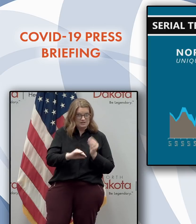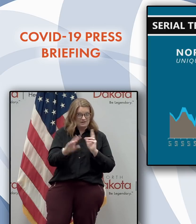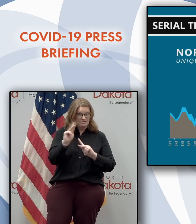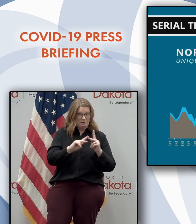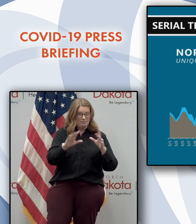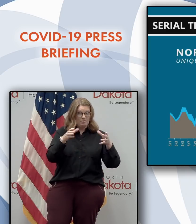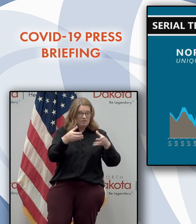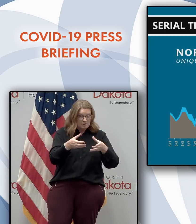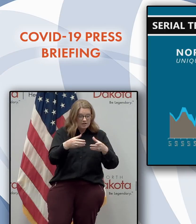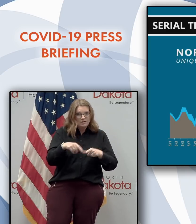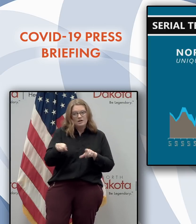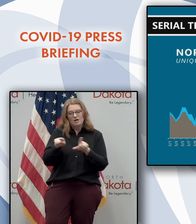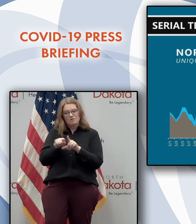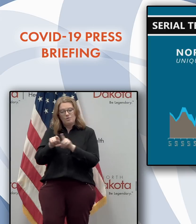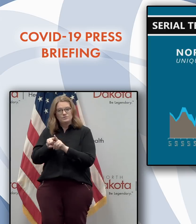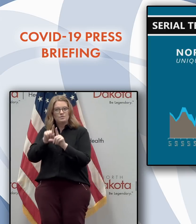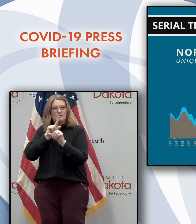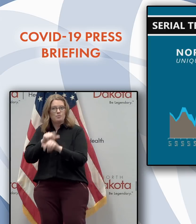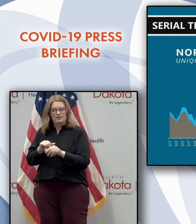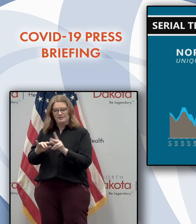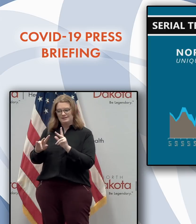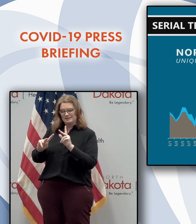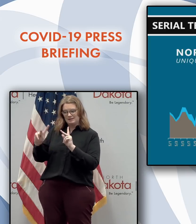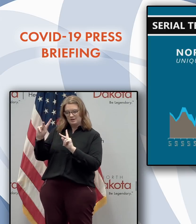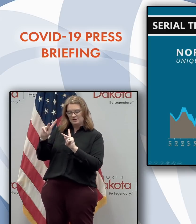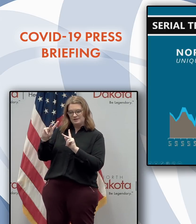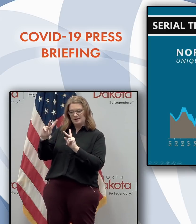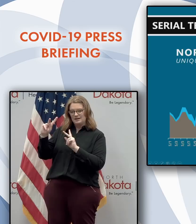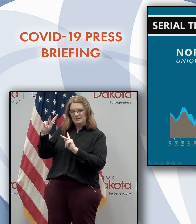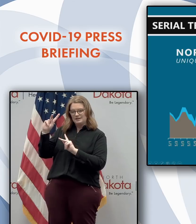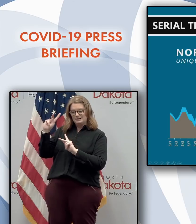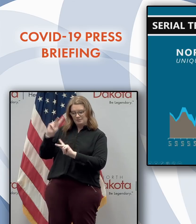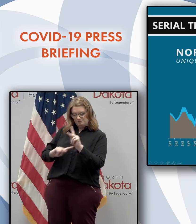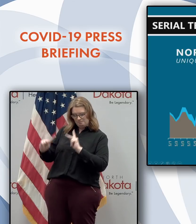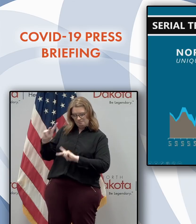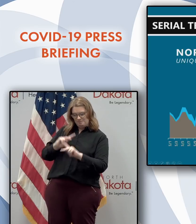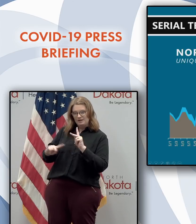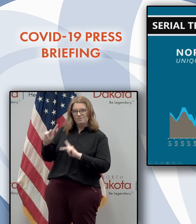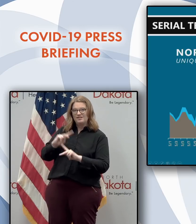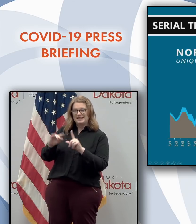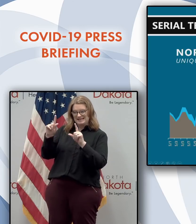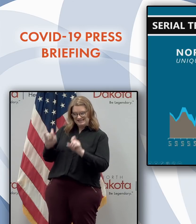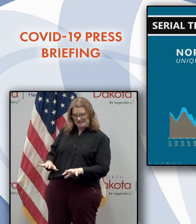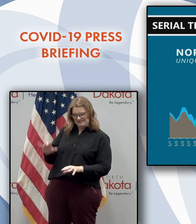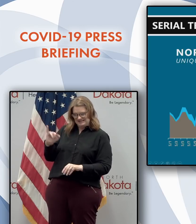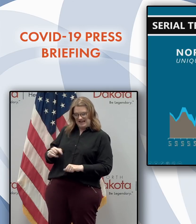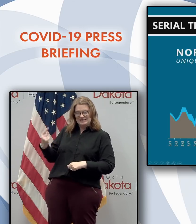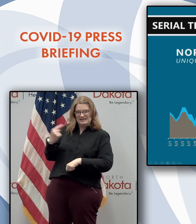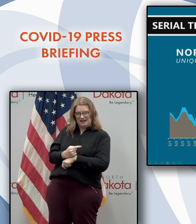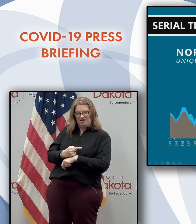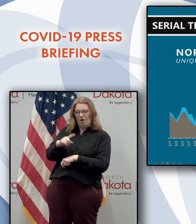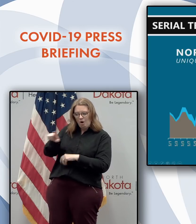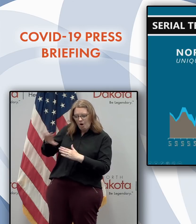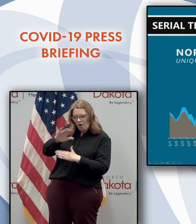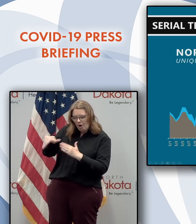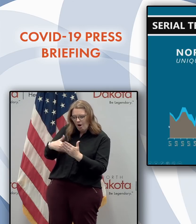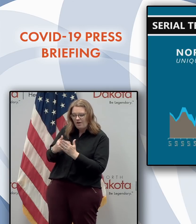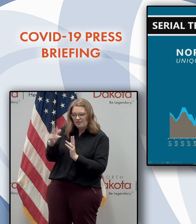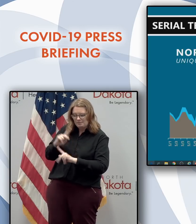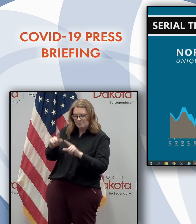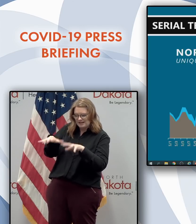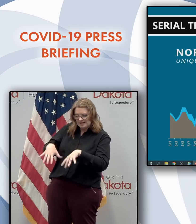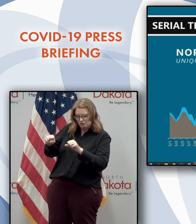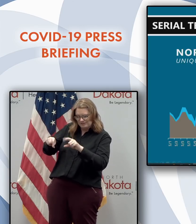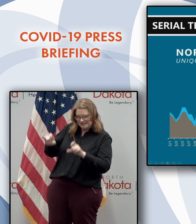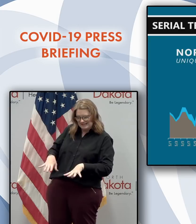and we're reporting it in terms of the people that we took the tests of that in a day, and that any epidemiologist will tell you that